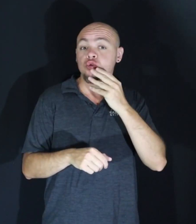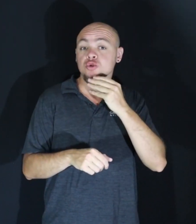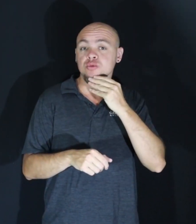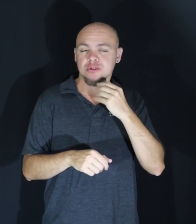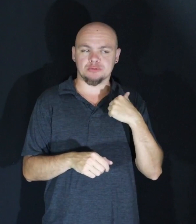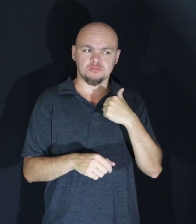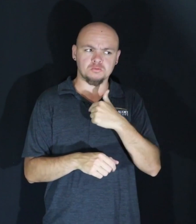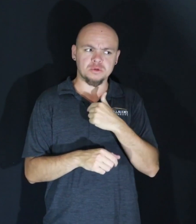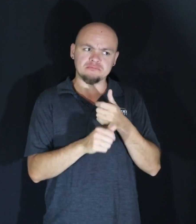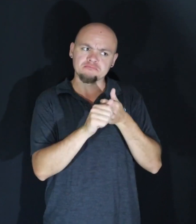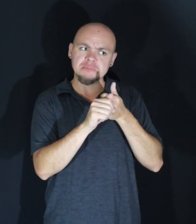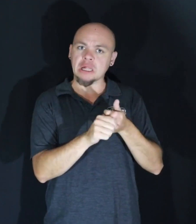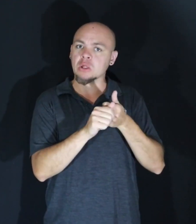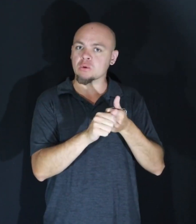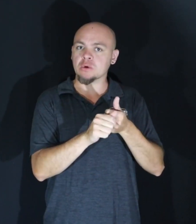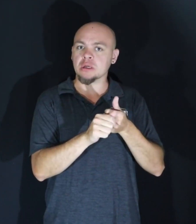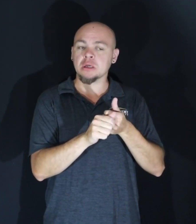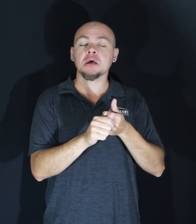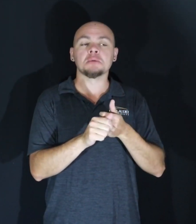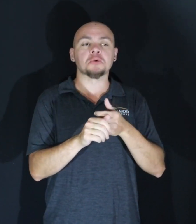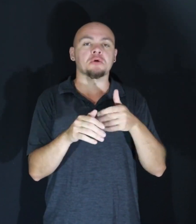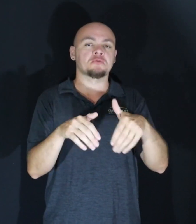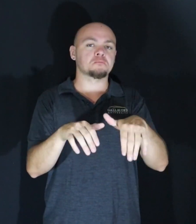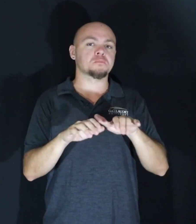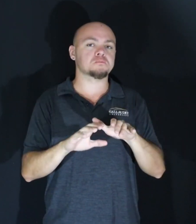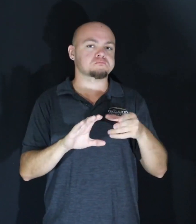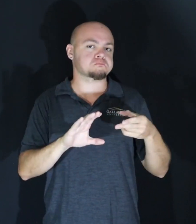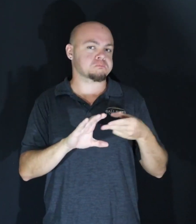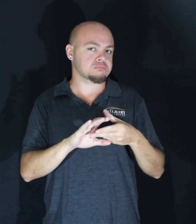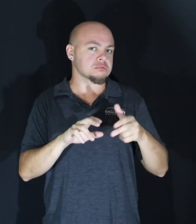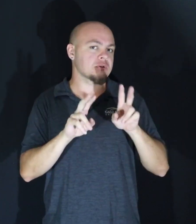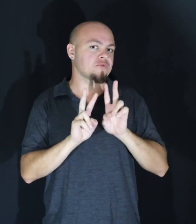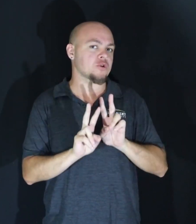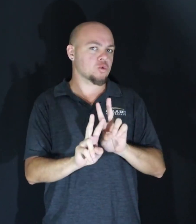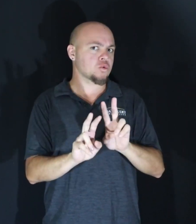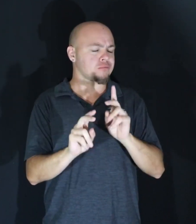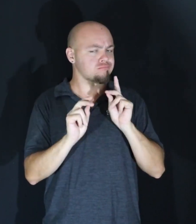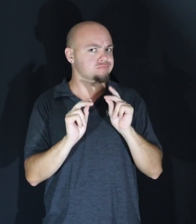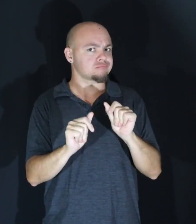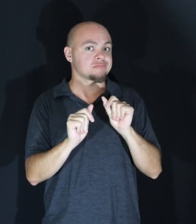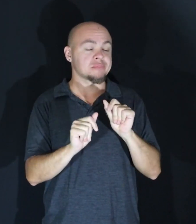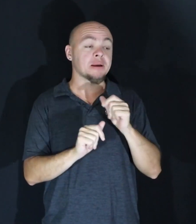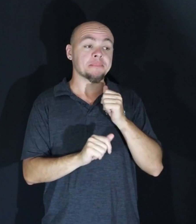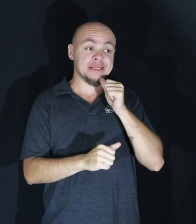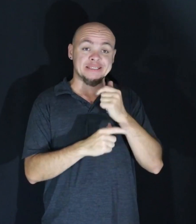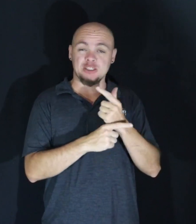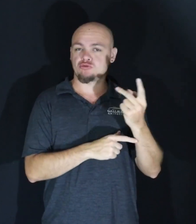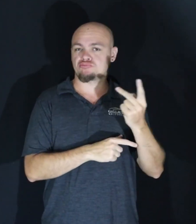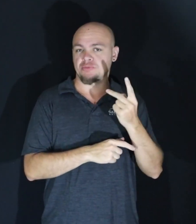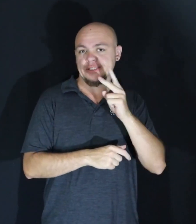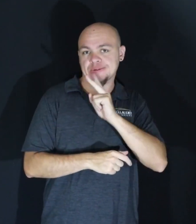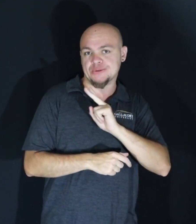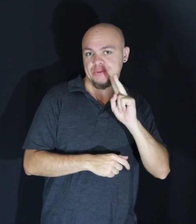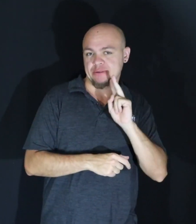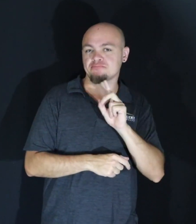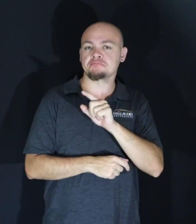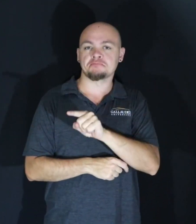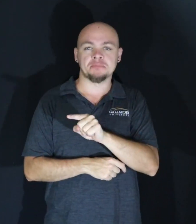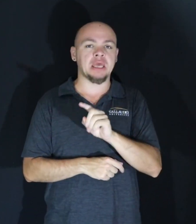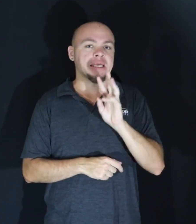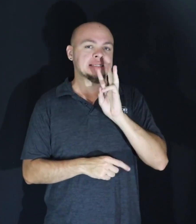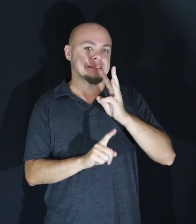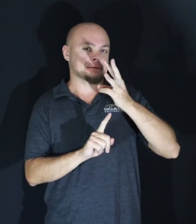quickly. I made it to Israel just in time for Lucy's funeral. My sister and I are twins, and Lucy was 6 months younger than